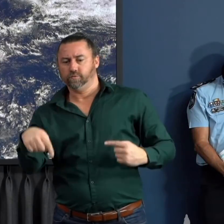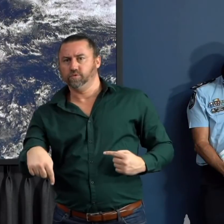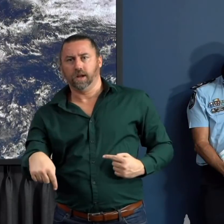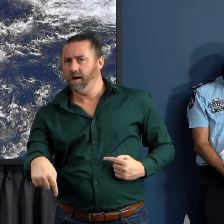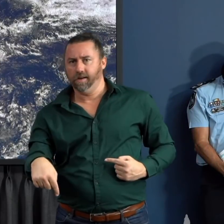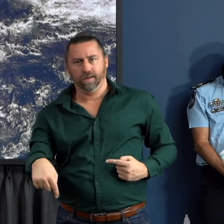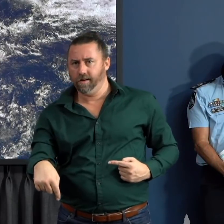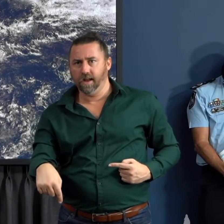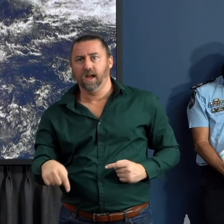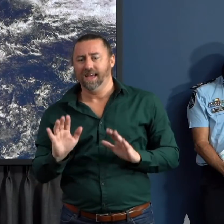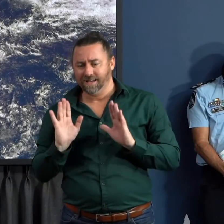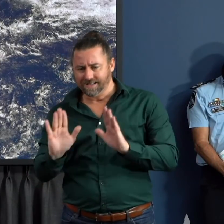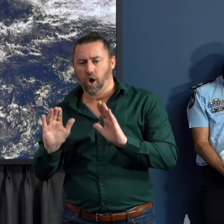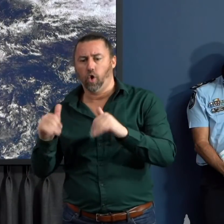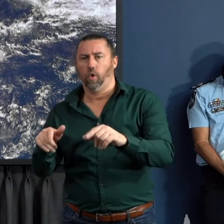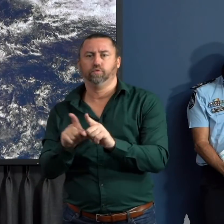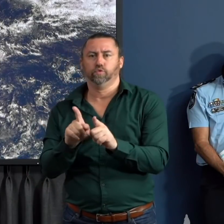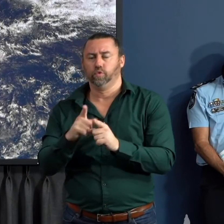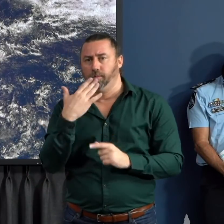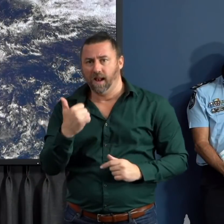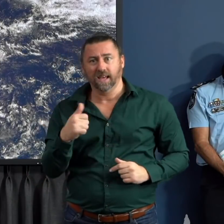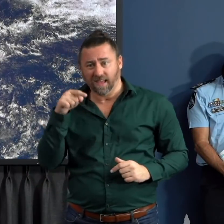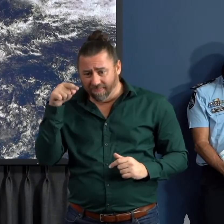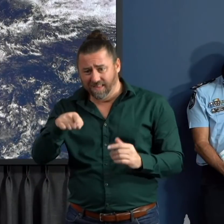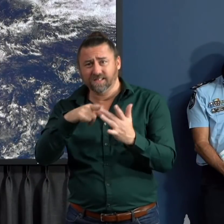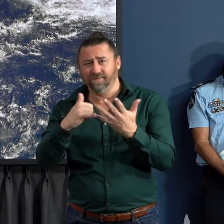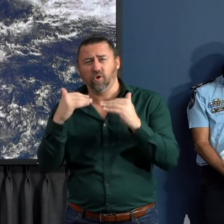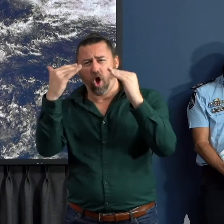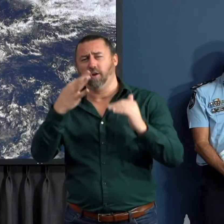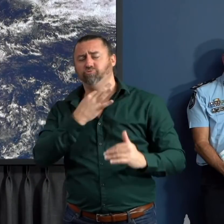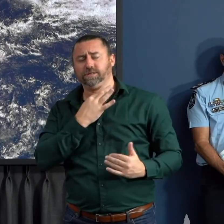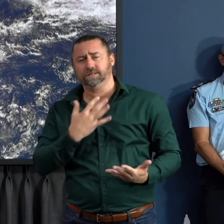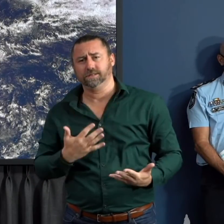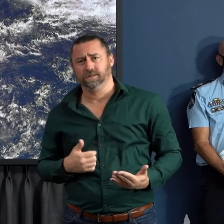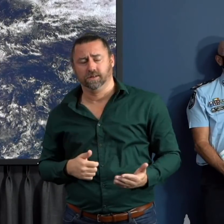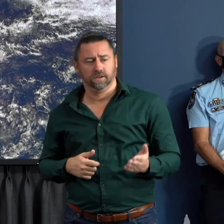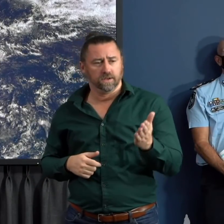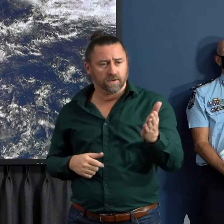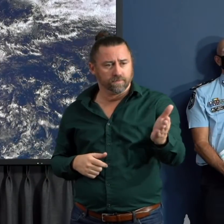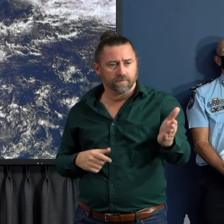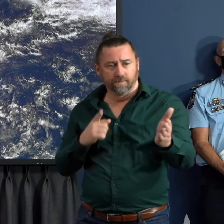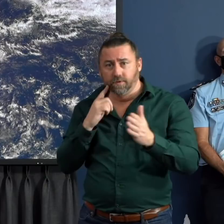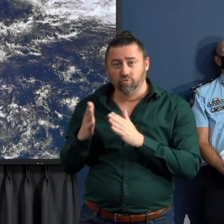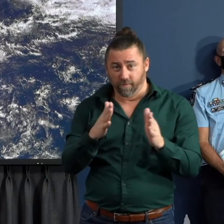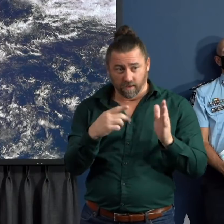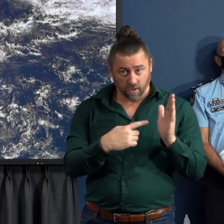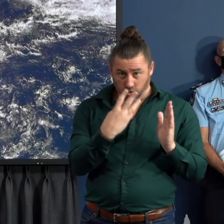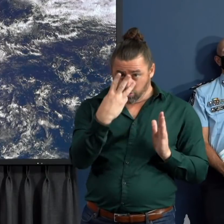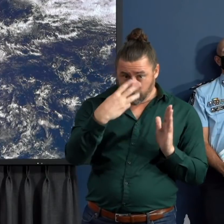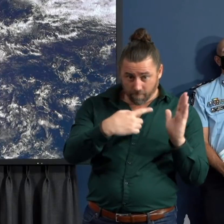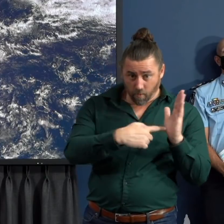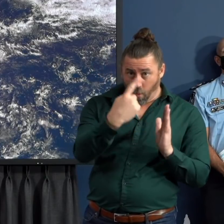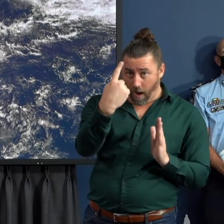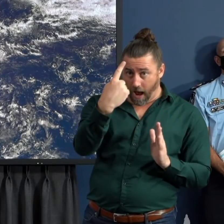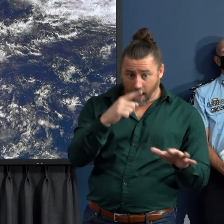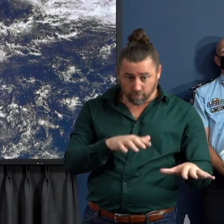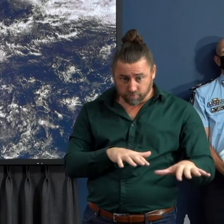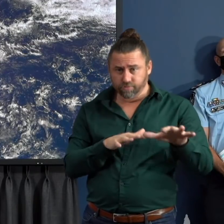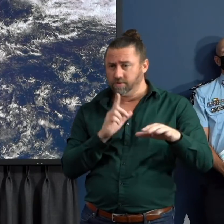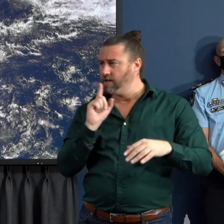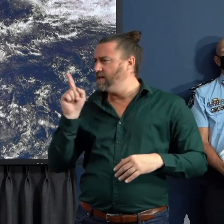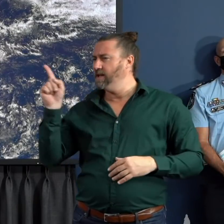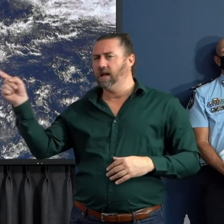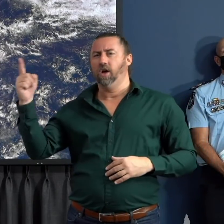a high-risk situation for people to be on the roads. Sorry, the river hit 3.1 this morning. The Lord Mayor said